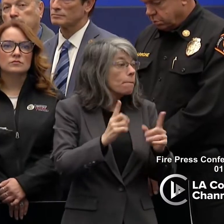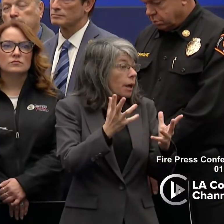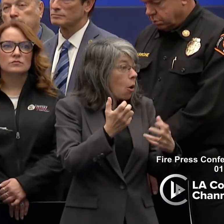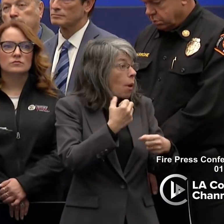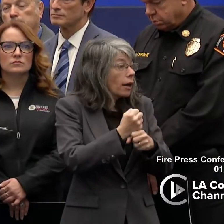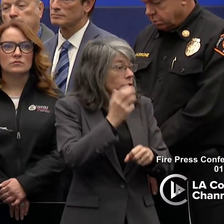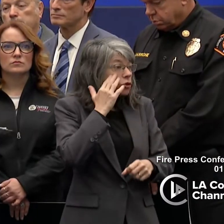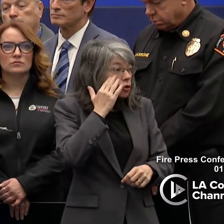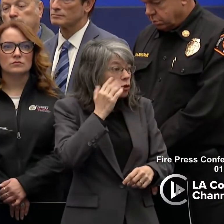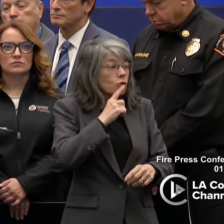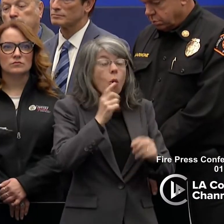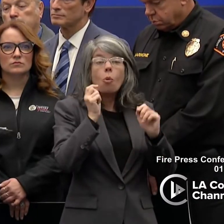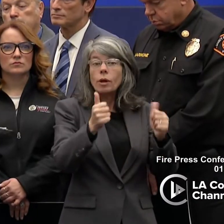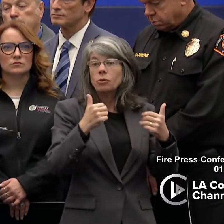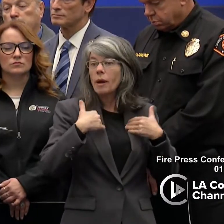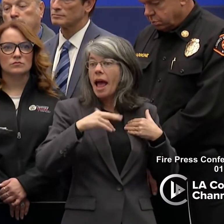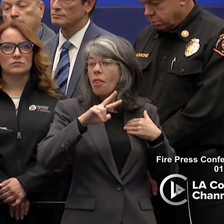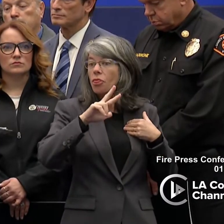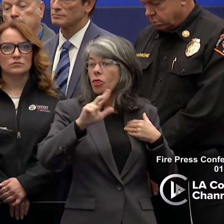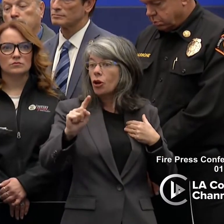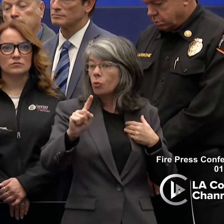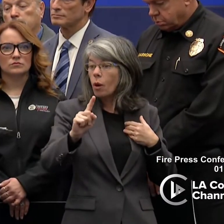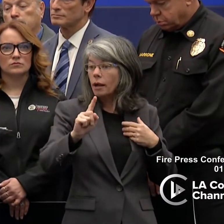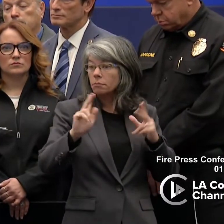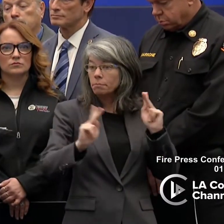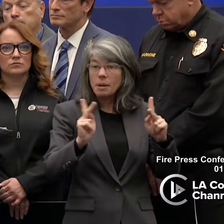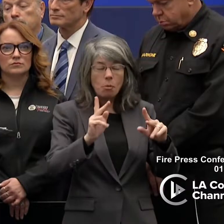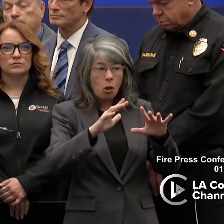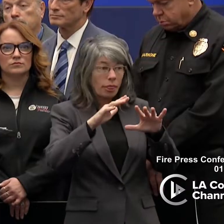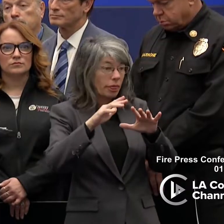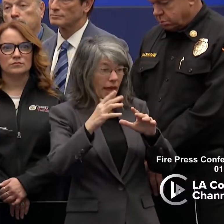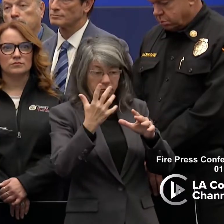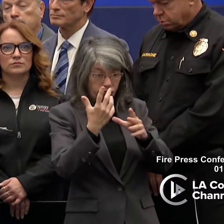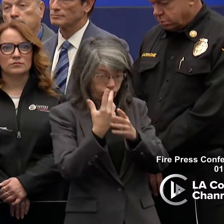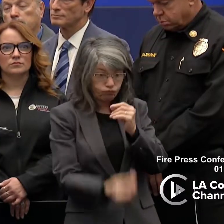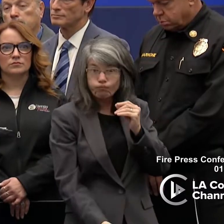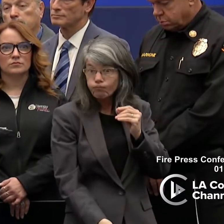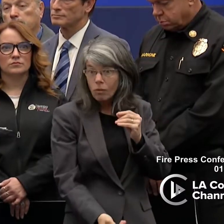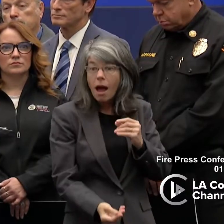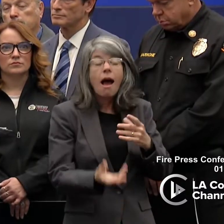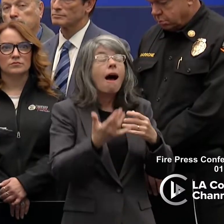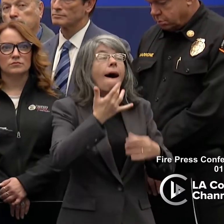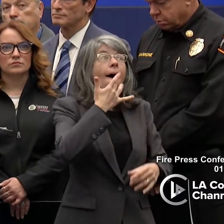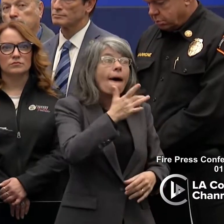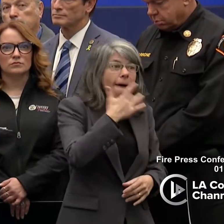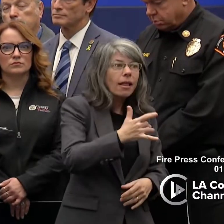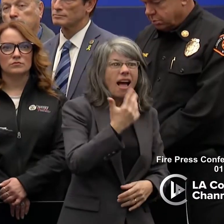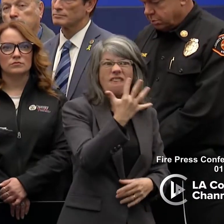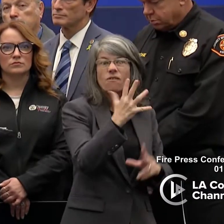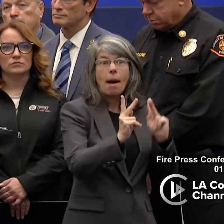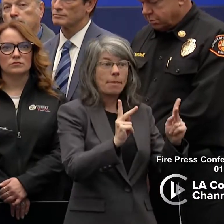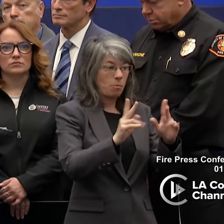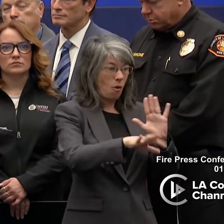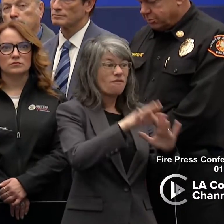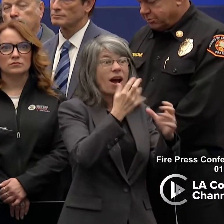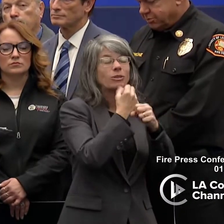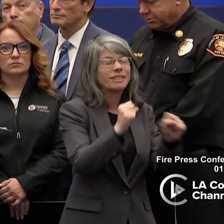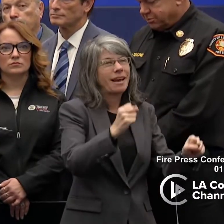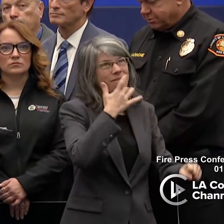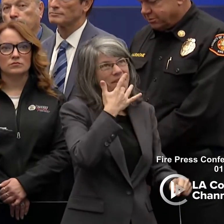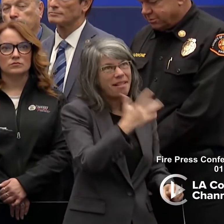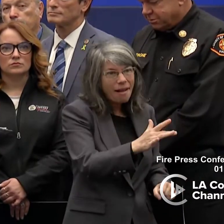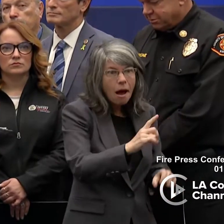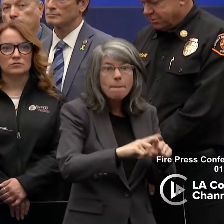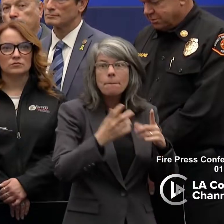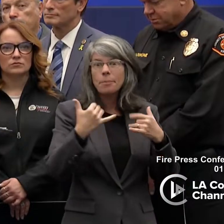that originally we had 31 missing person reports that were taken. Thank God 5 of them were found safe. But we